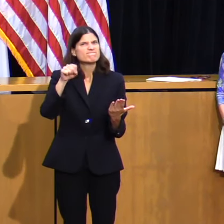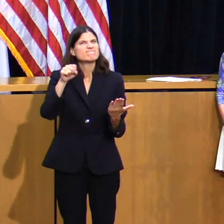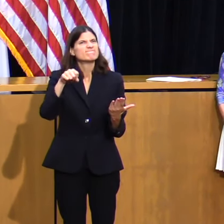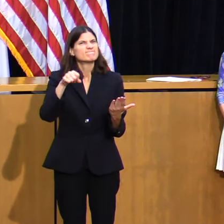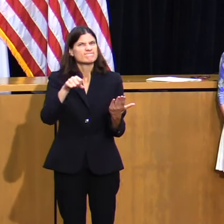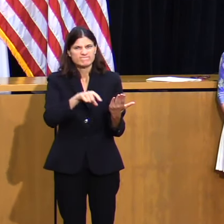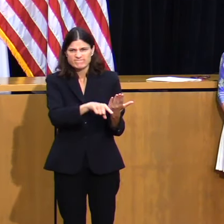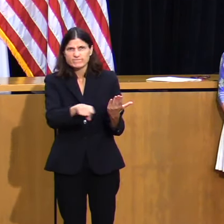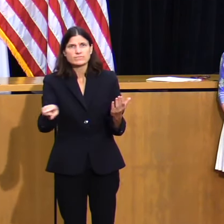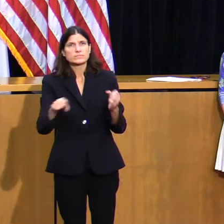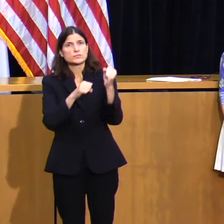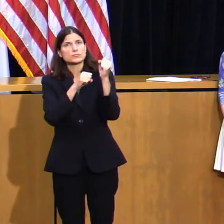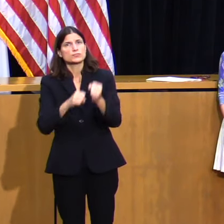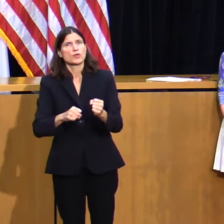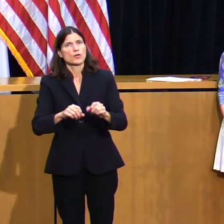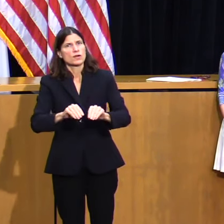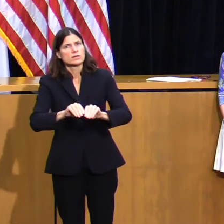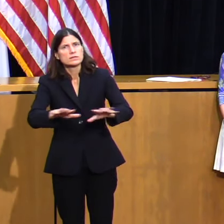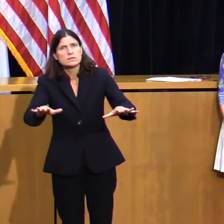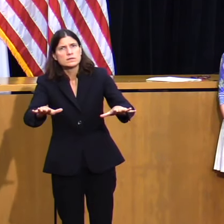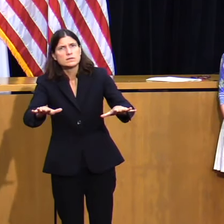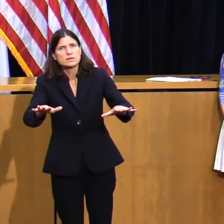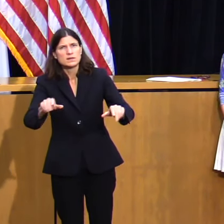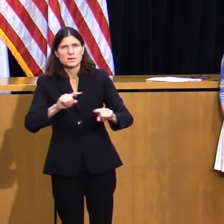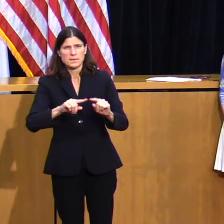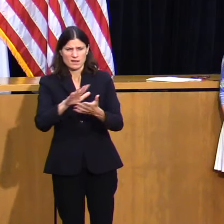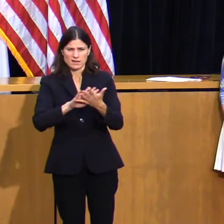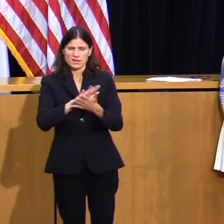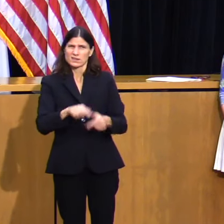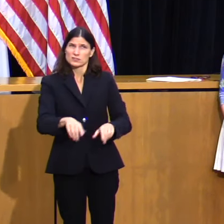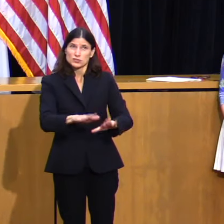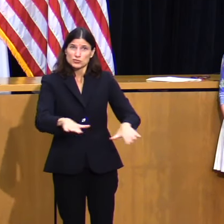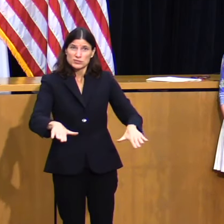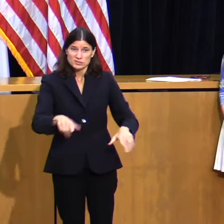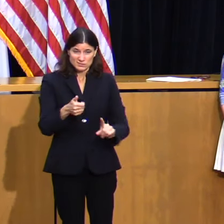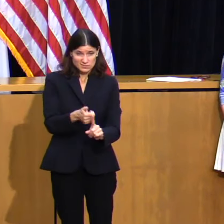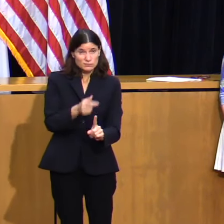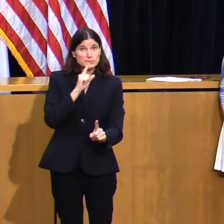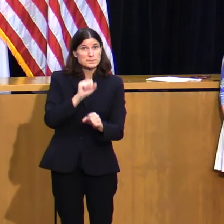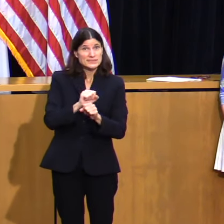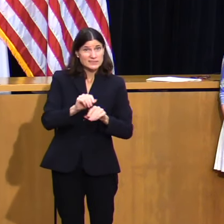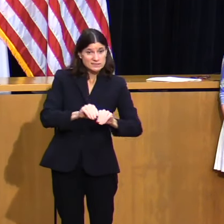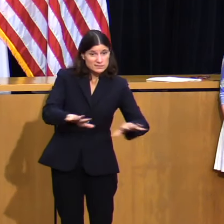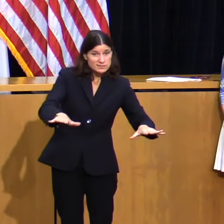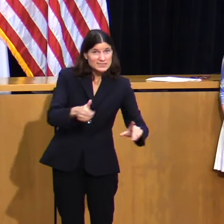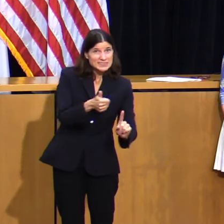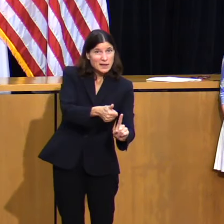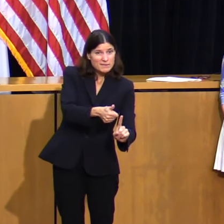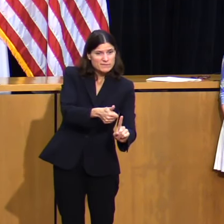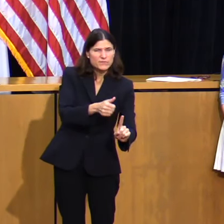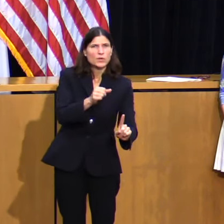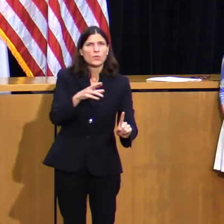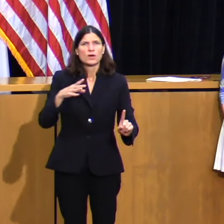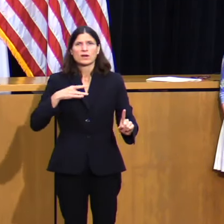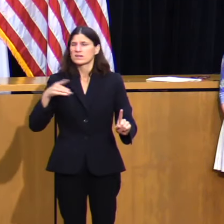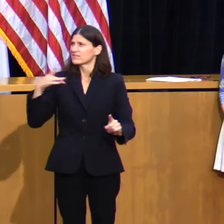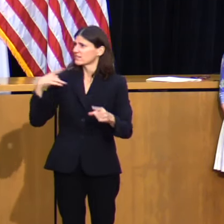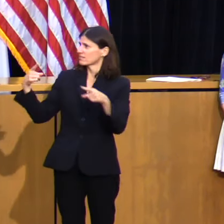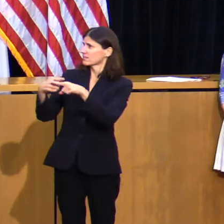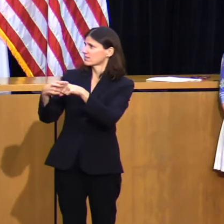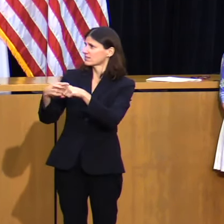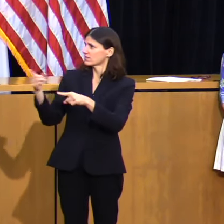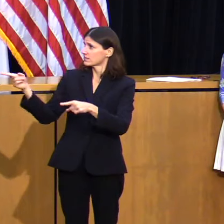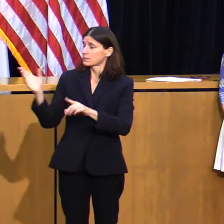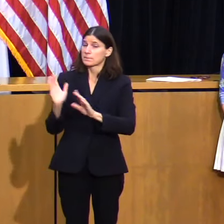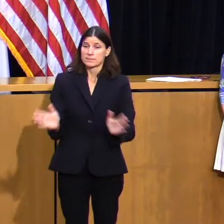still a little bit unsettled. So I wonder if that gives you pause about pushing so hard for in-person learning.